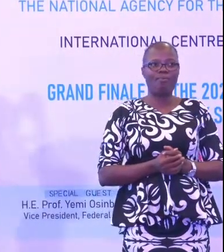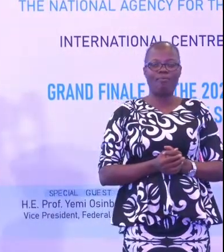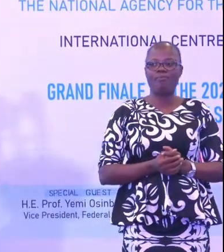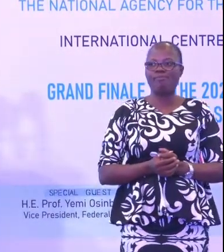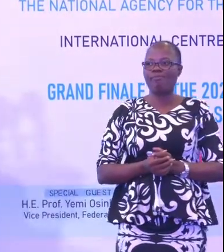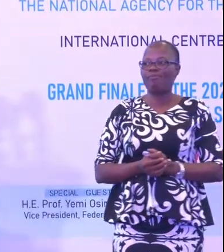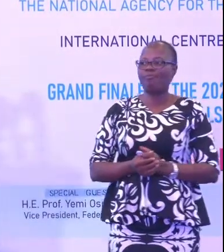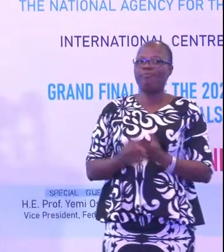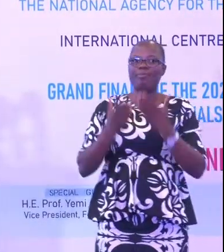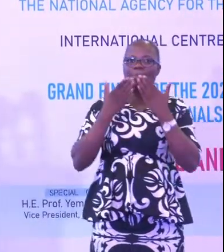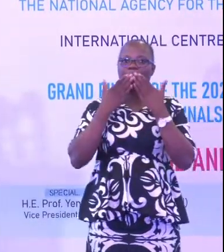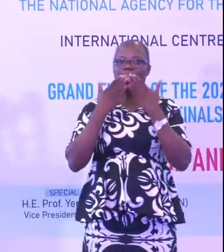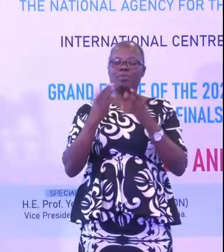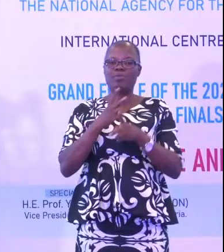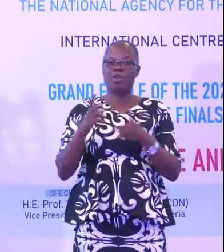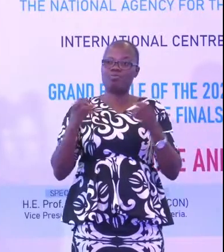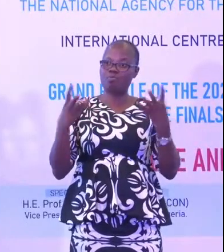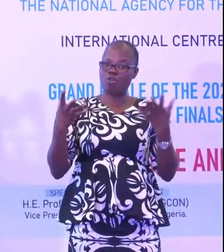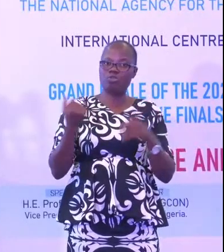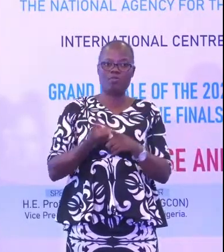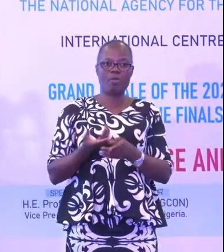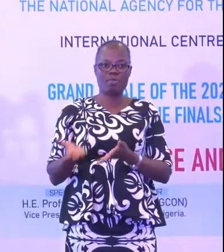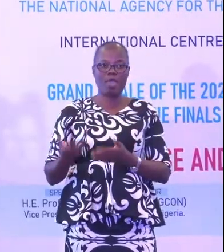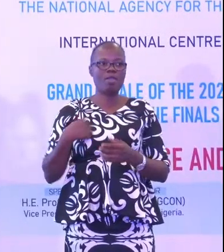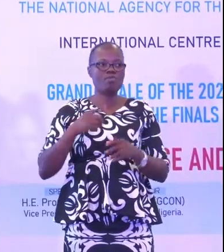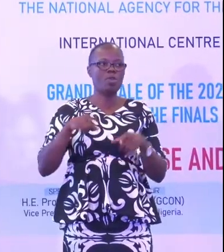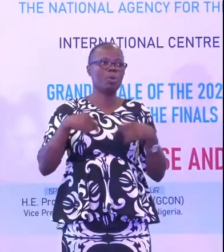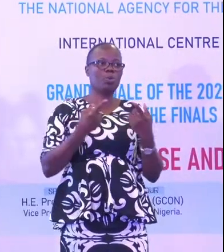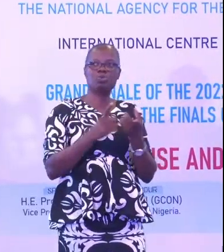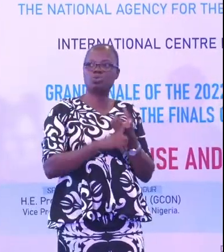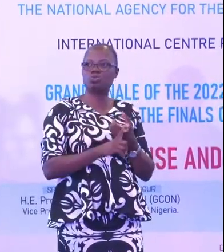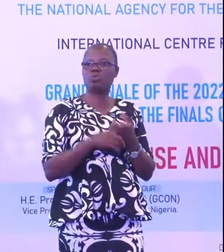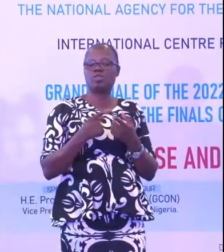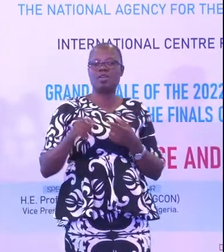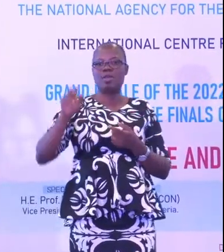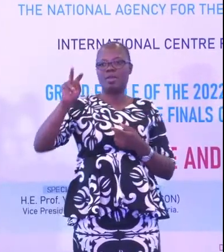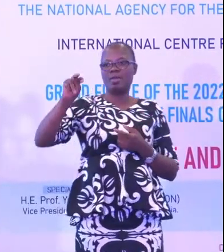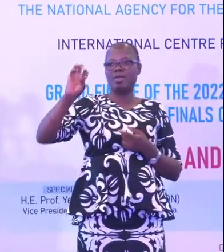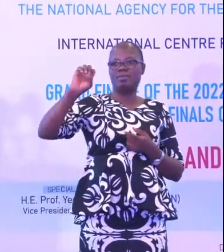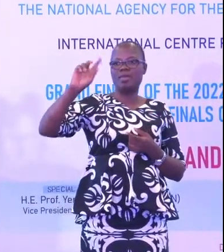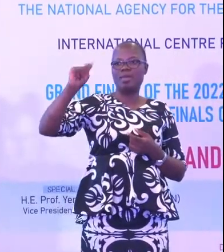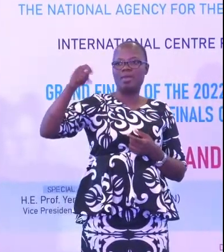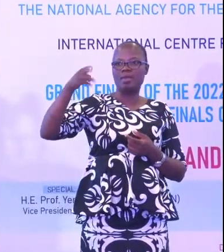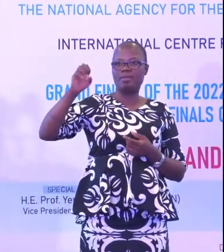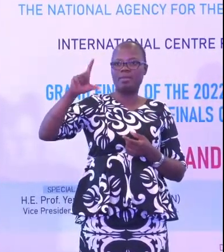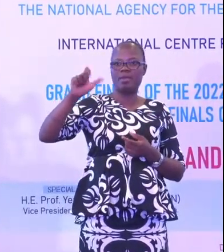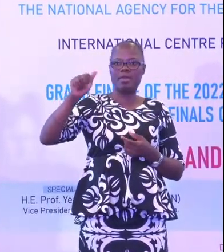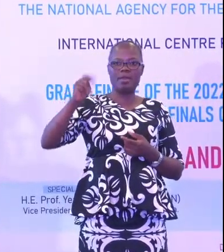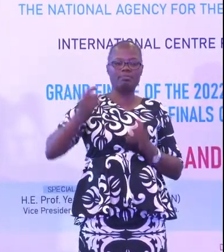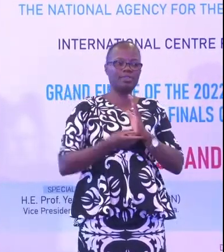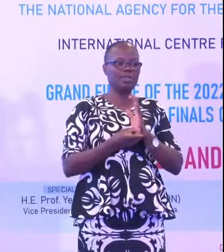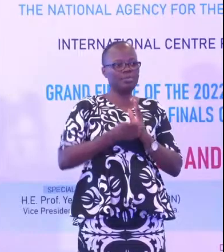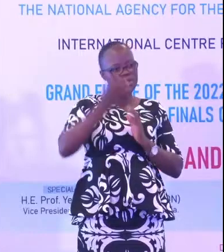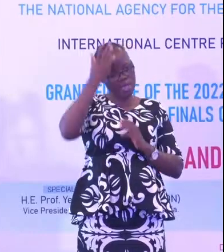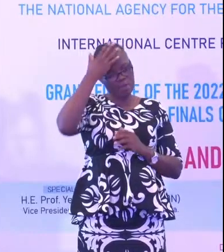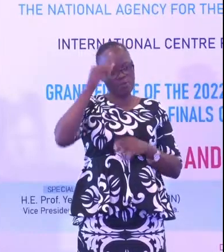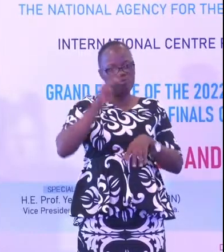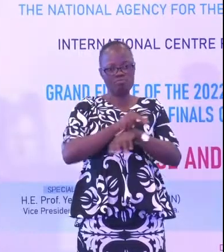Thank you very much. And from there, we go to the Netherlands, where we have the Deputy Head of Mission,